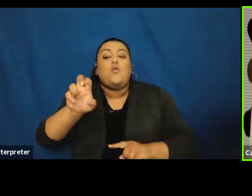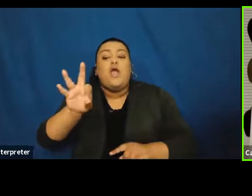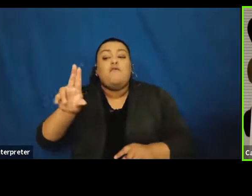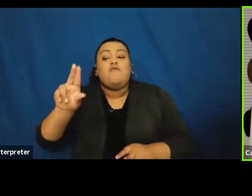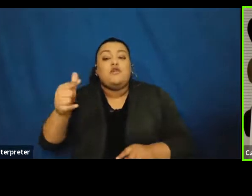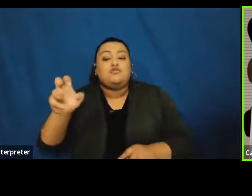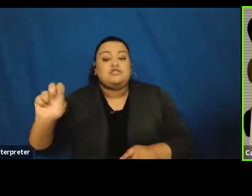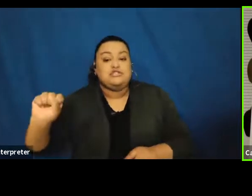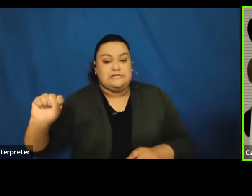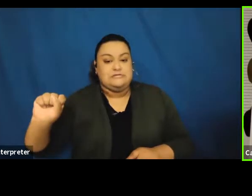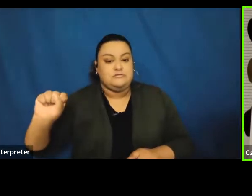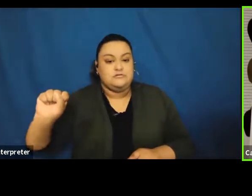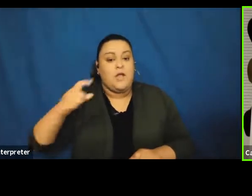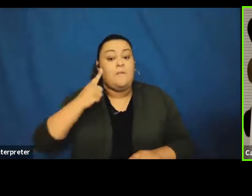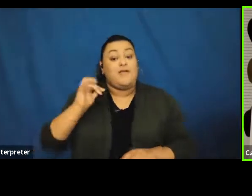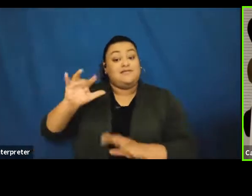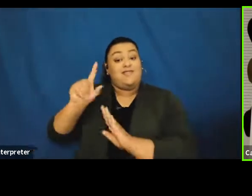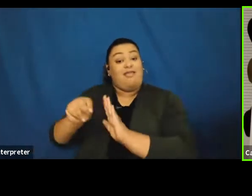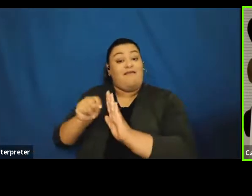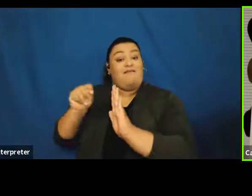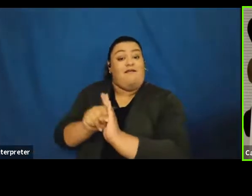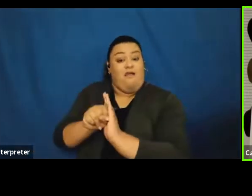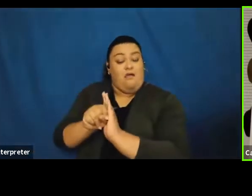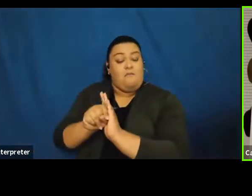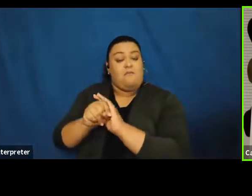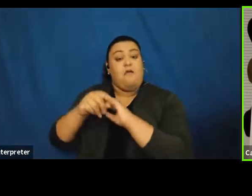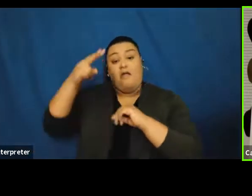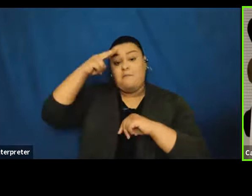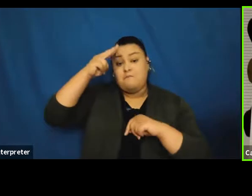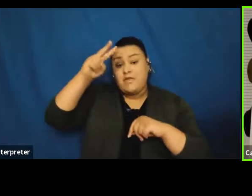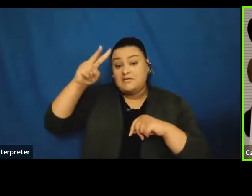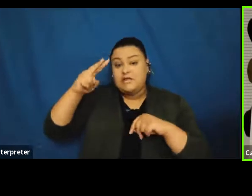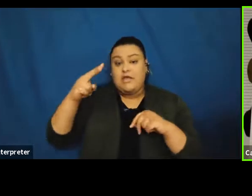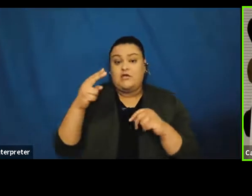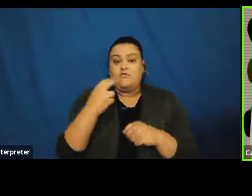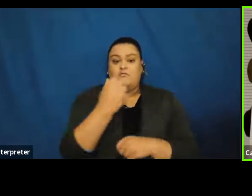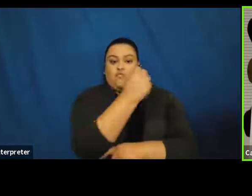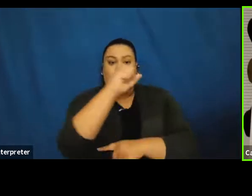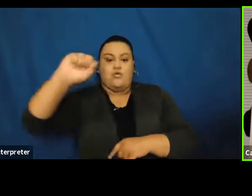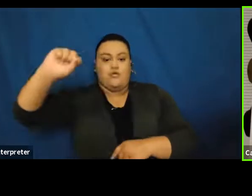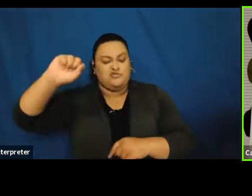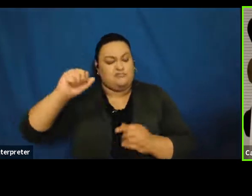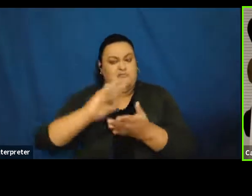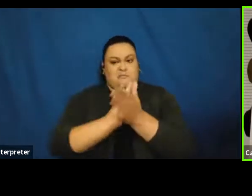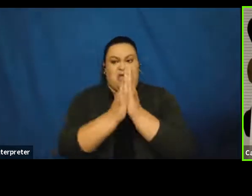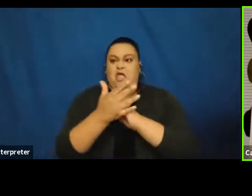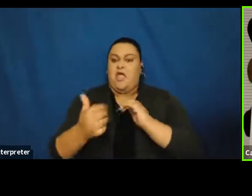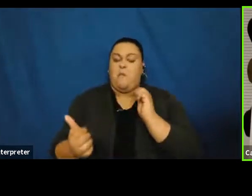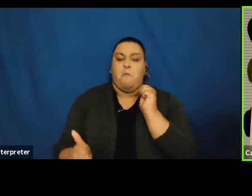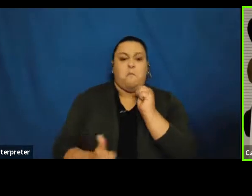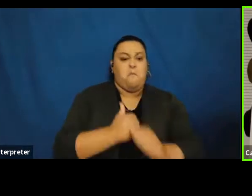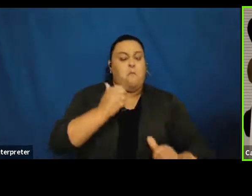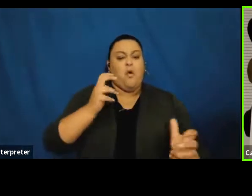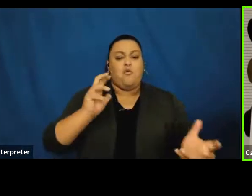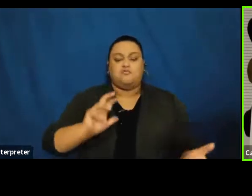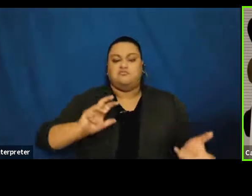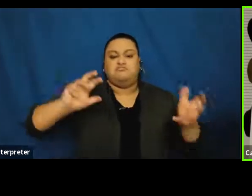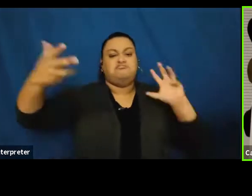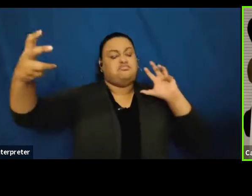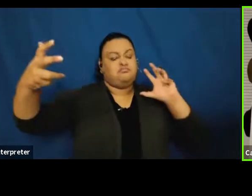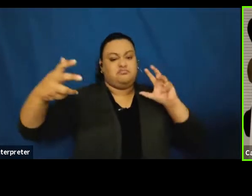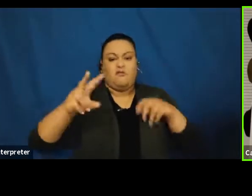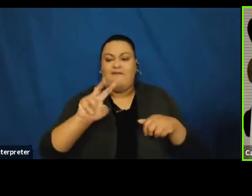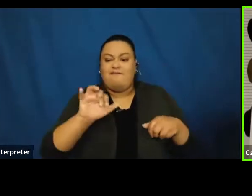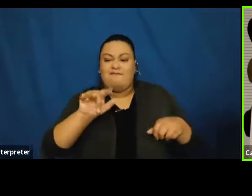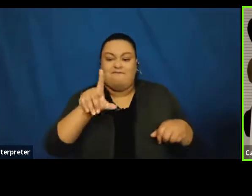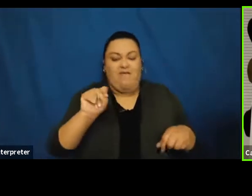that time in history, the Mexican Revolution became the first most violent revolution in the world, okay? The next one that came about